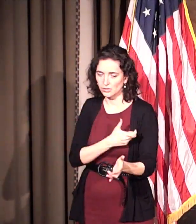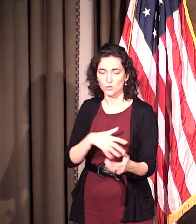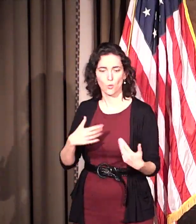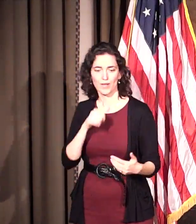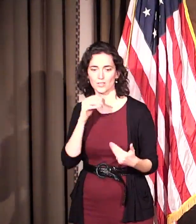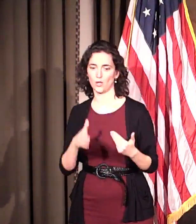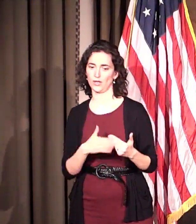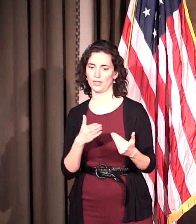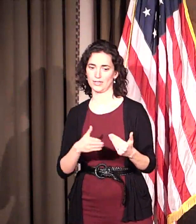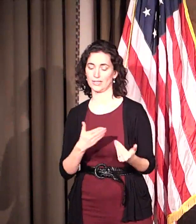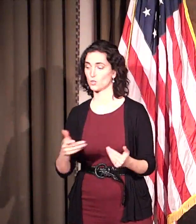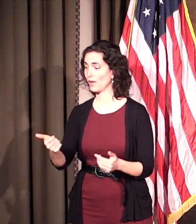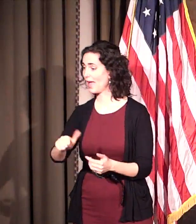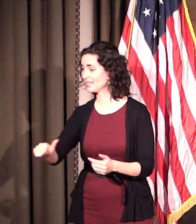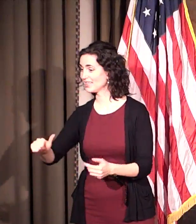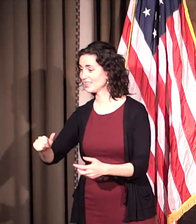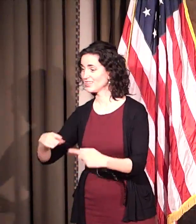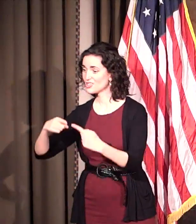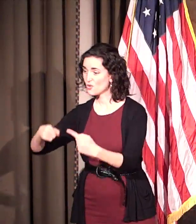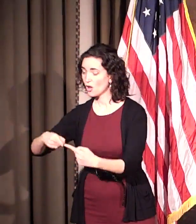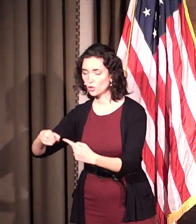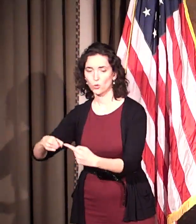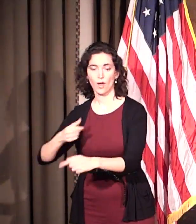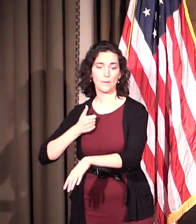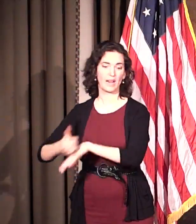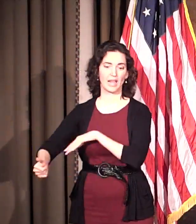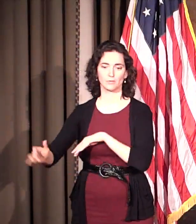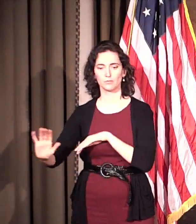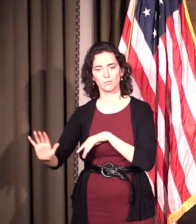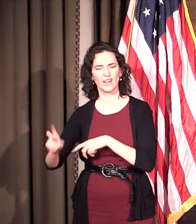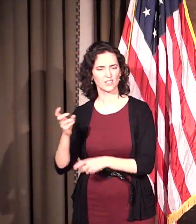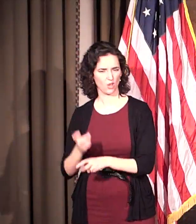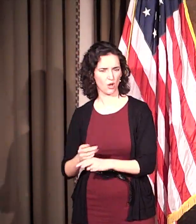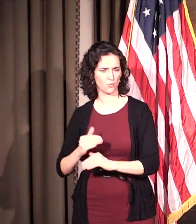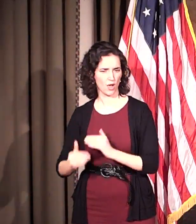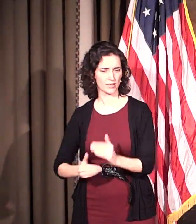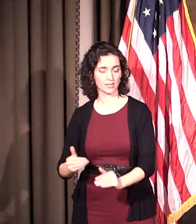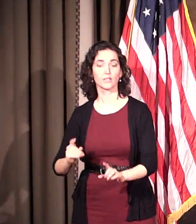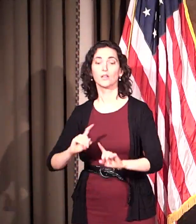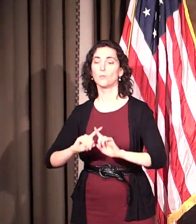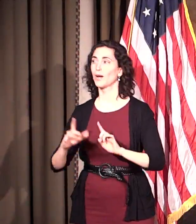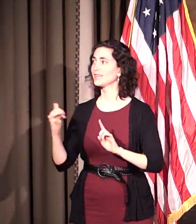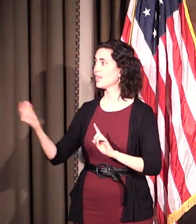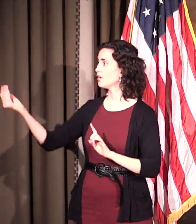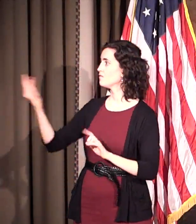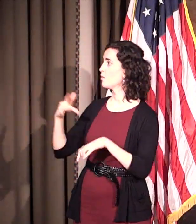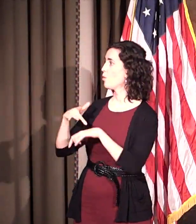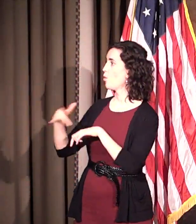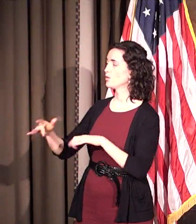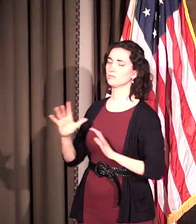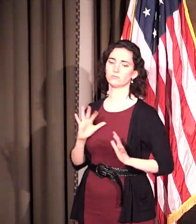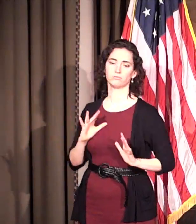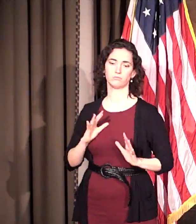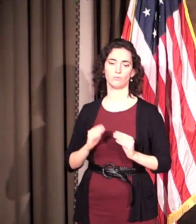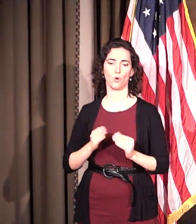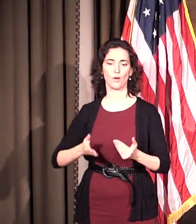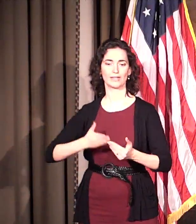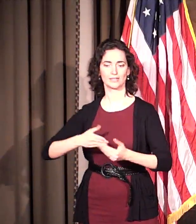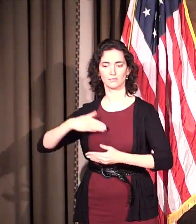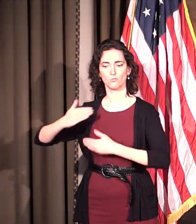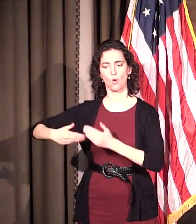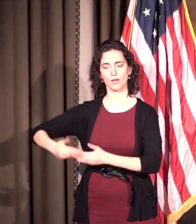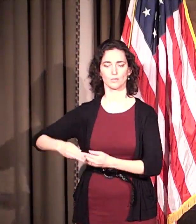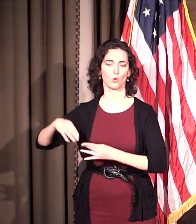anyone for trying to lead into it the way that we've seen, but I think this will give people the added predictability to help avoid